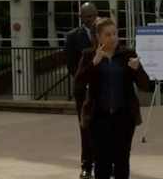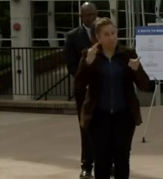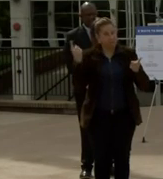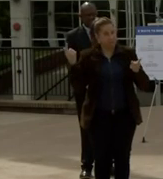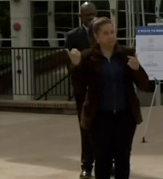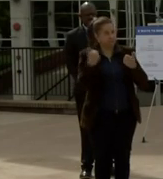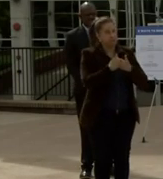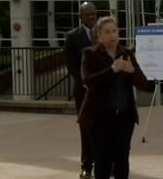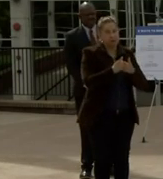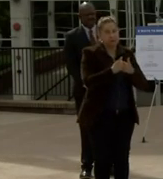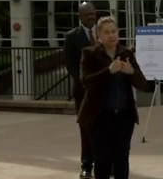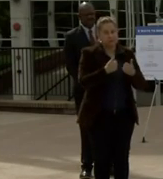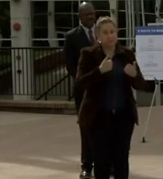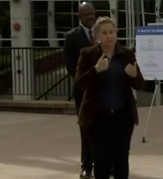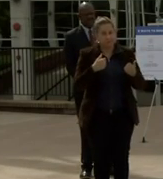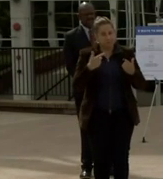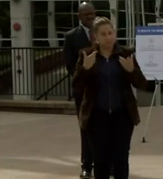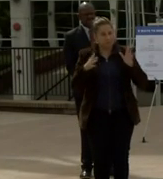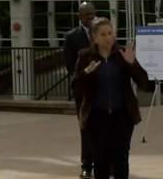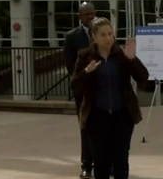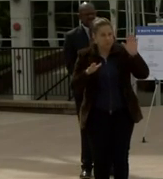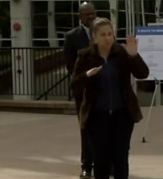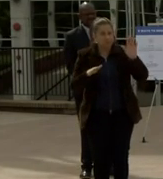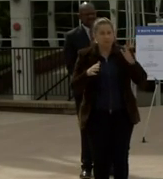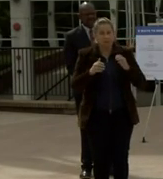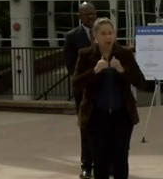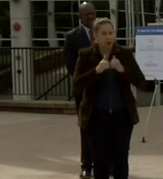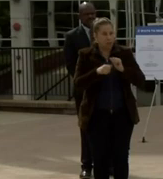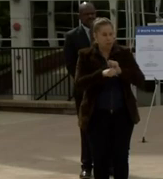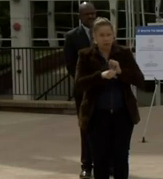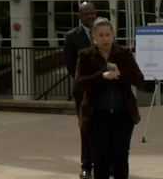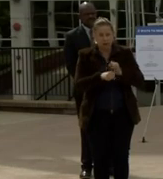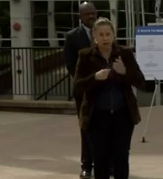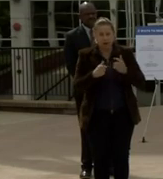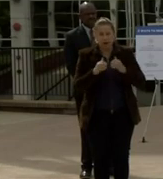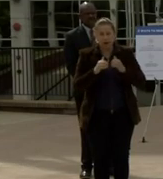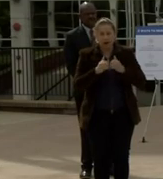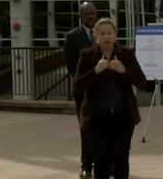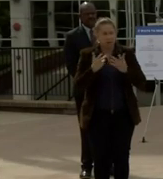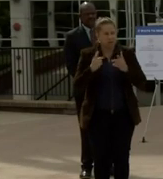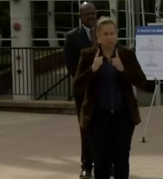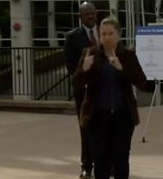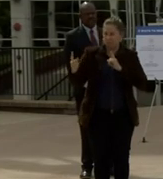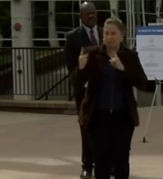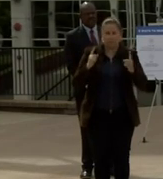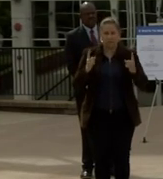or how do you work that? Yeah, we're having all of our hearings virtually. Mm-hmm.